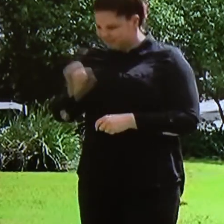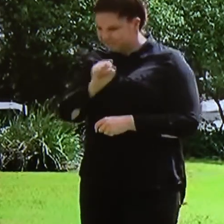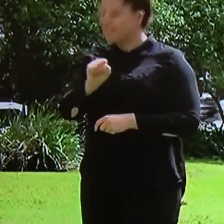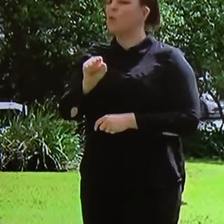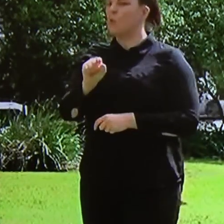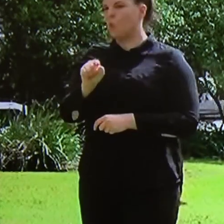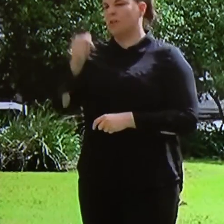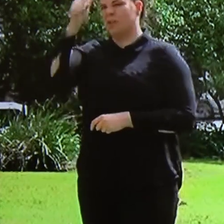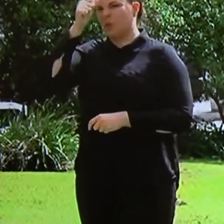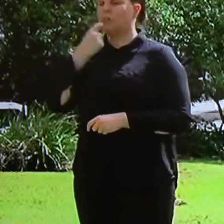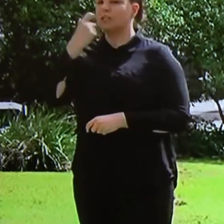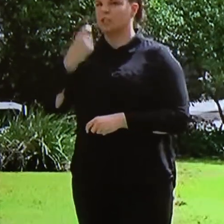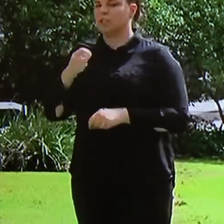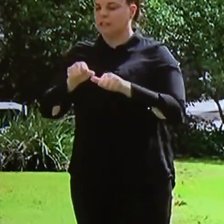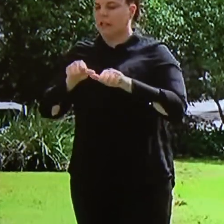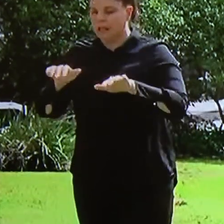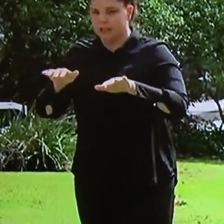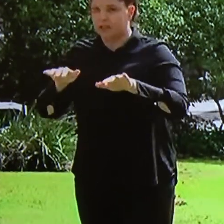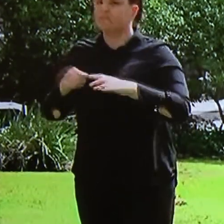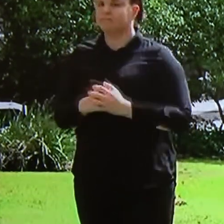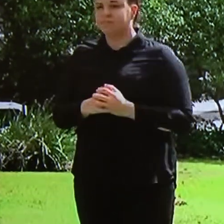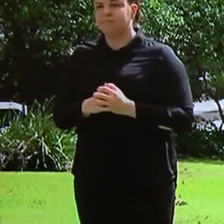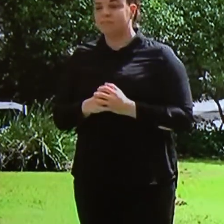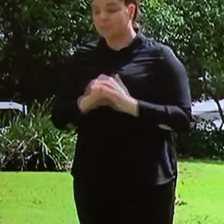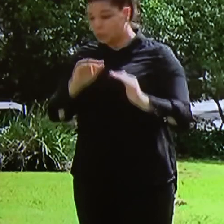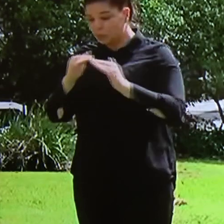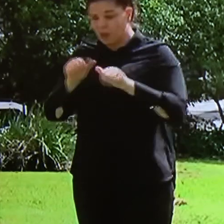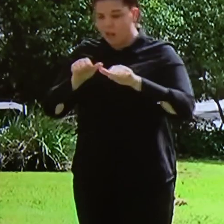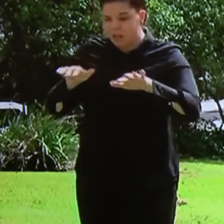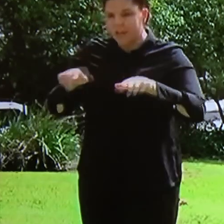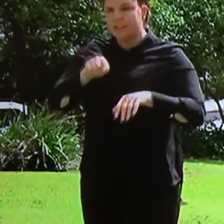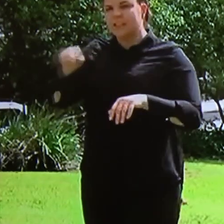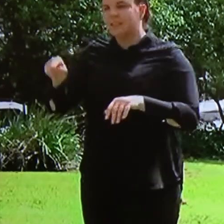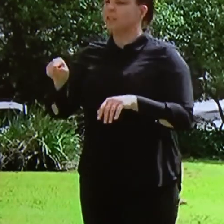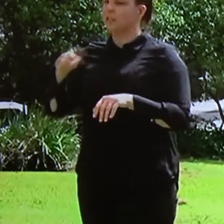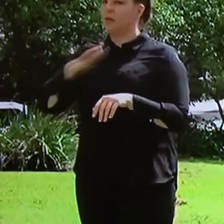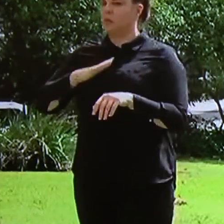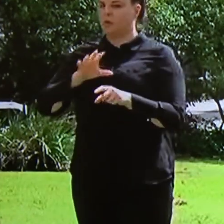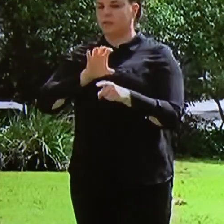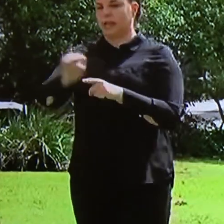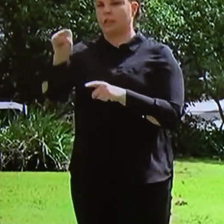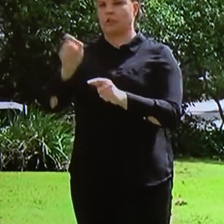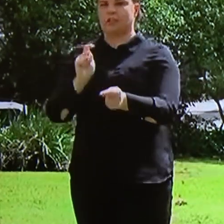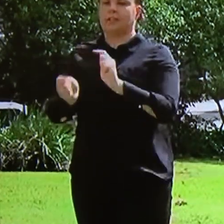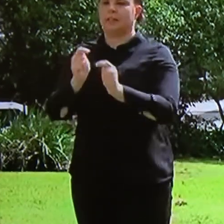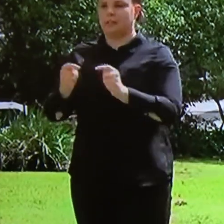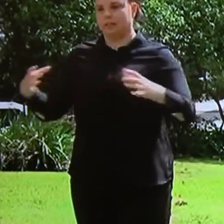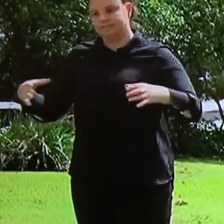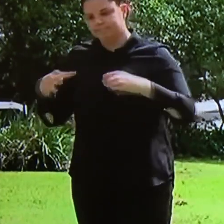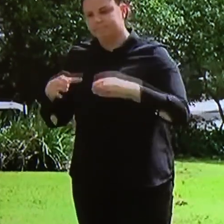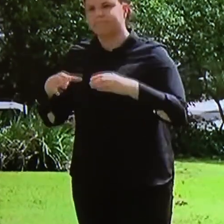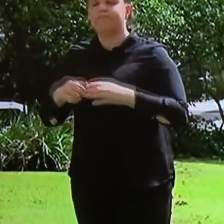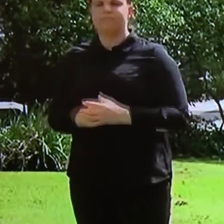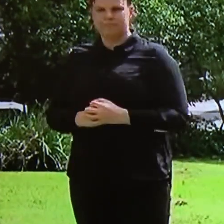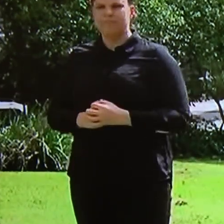make sure that if community transmission is happening, that we are able to know that and that people with